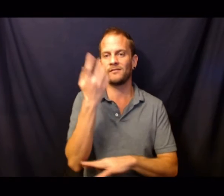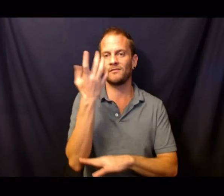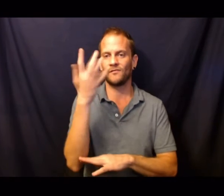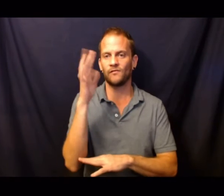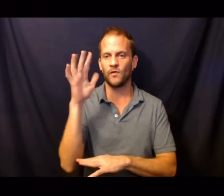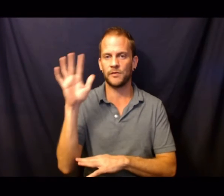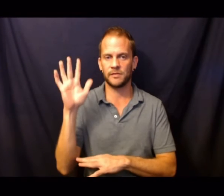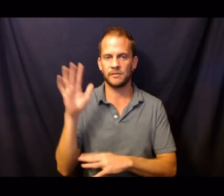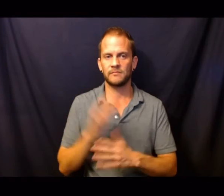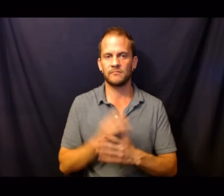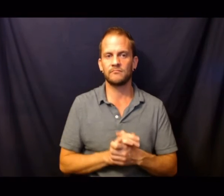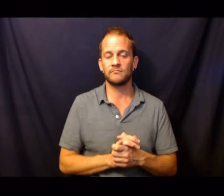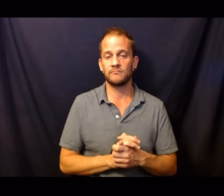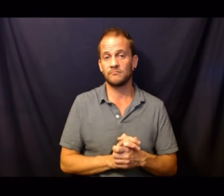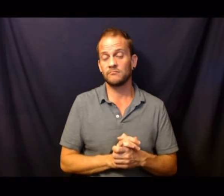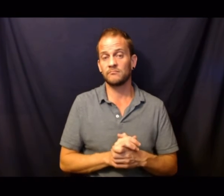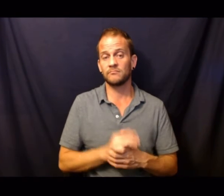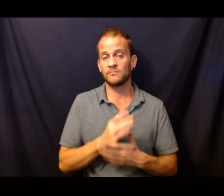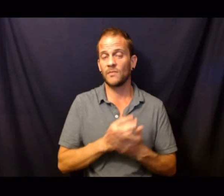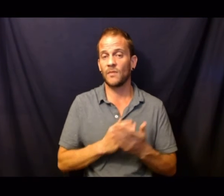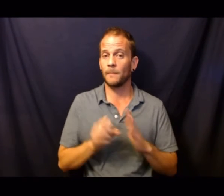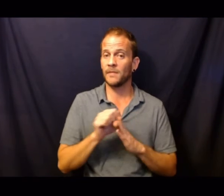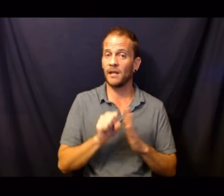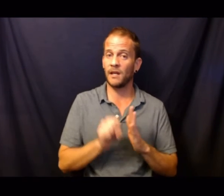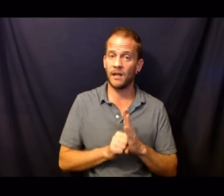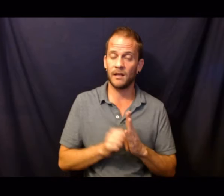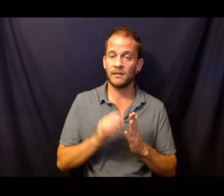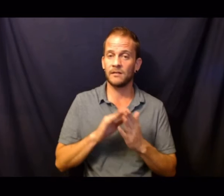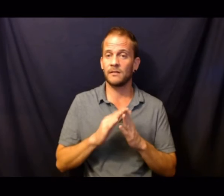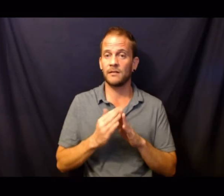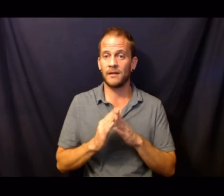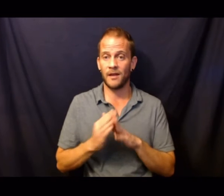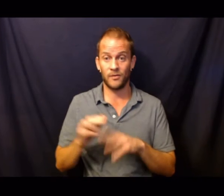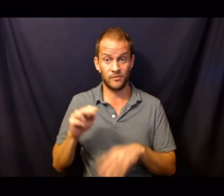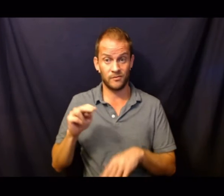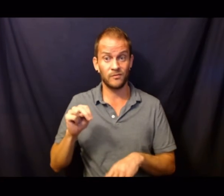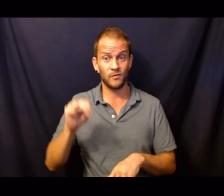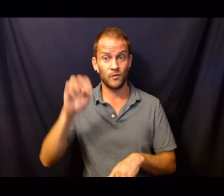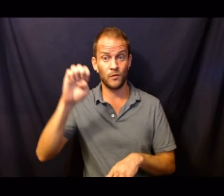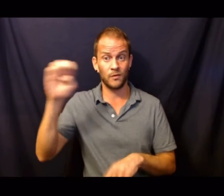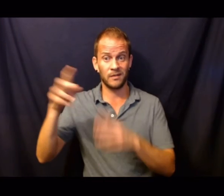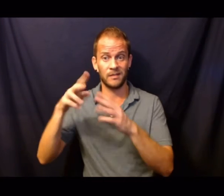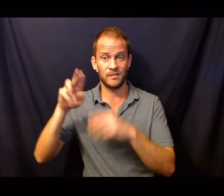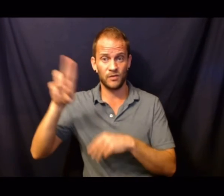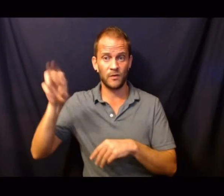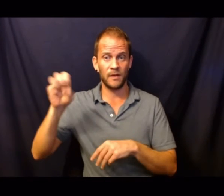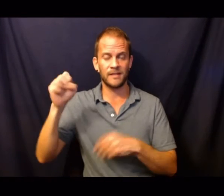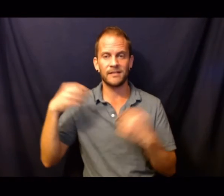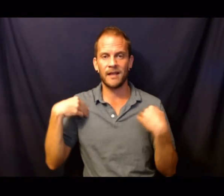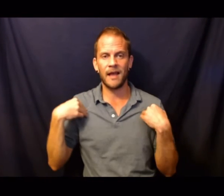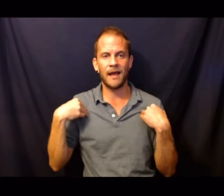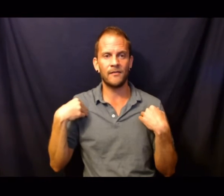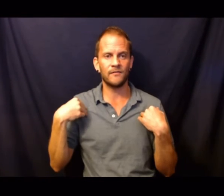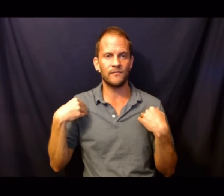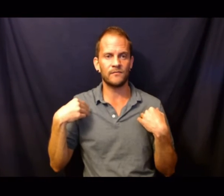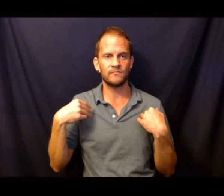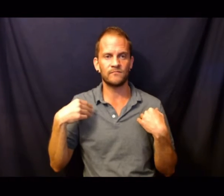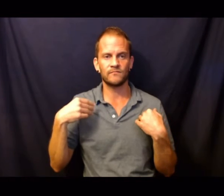towns in the northeastern United States have town forests in which there is protected